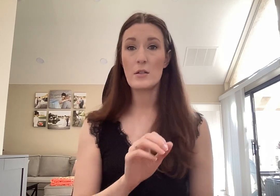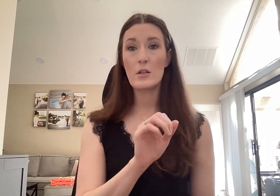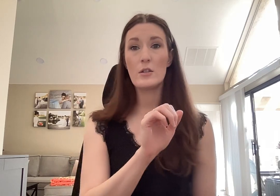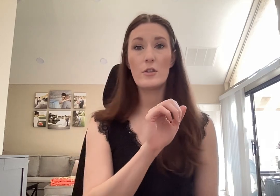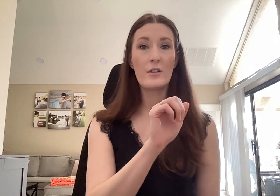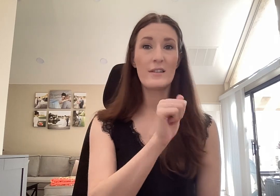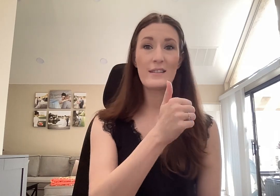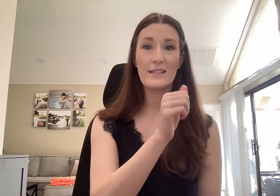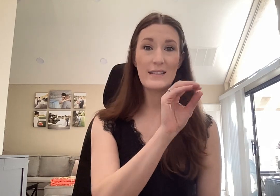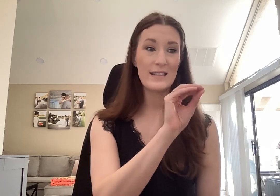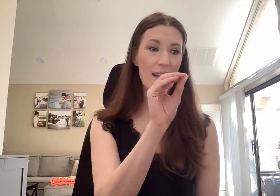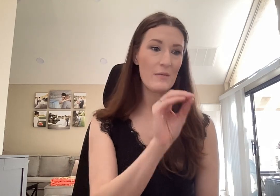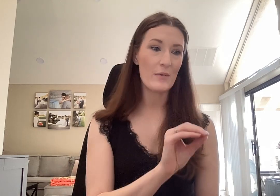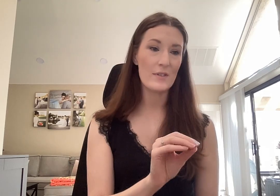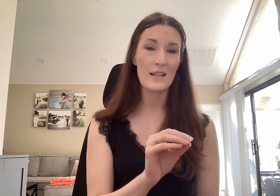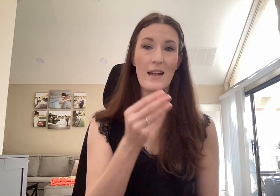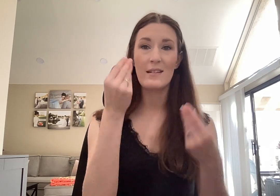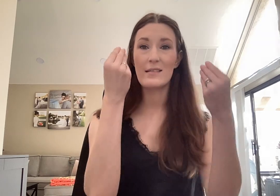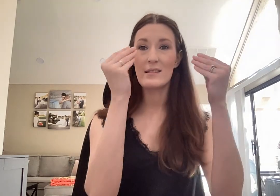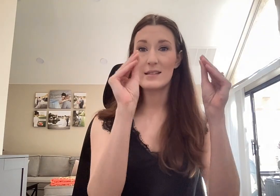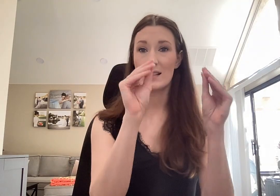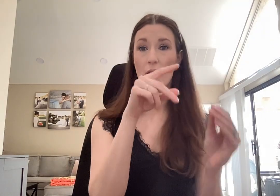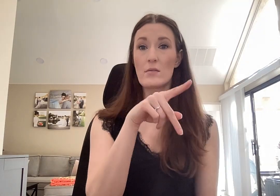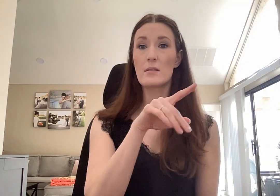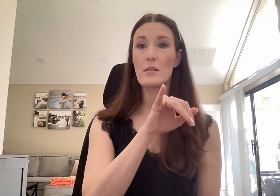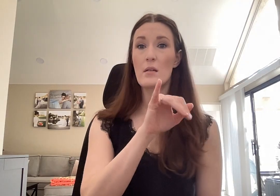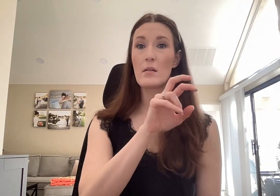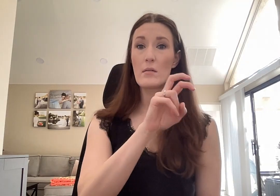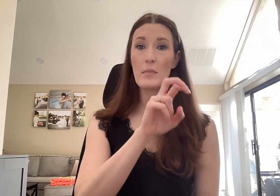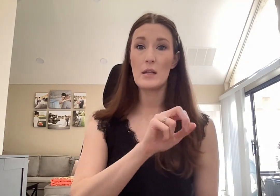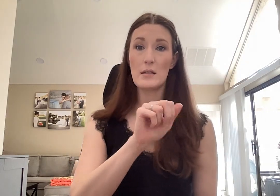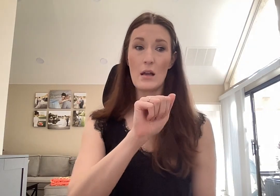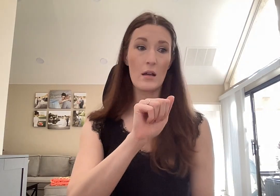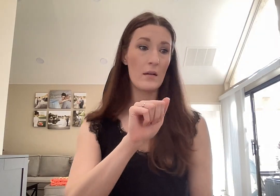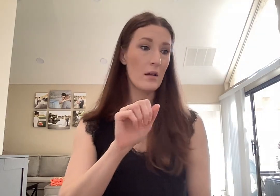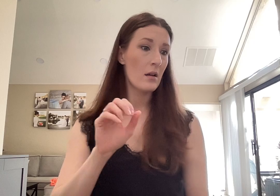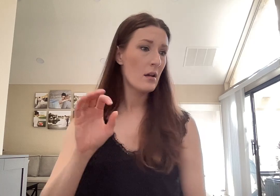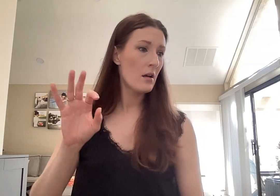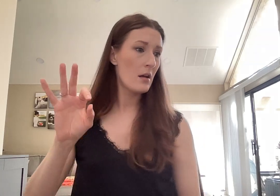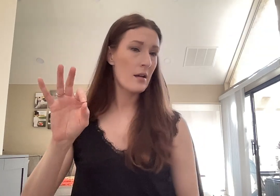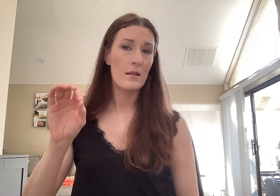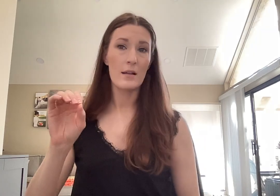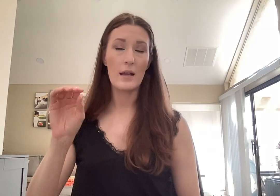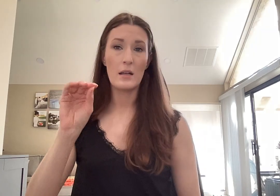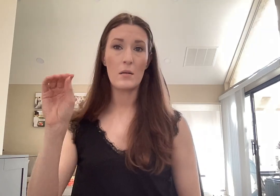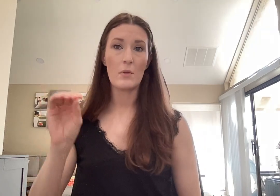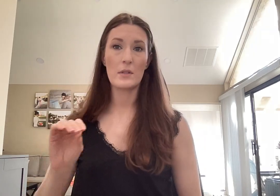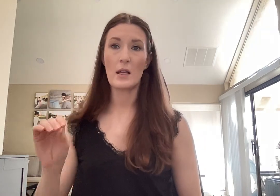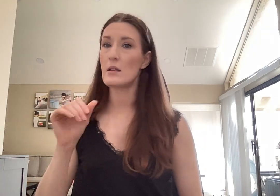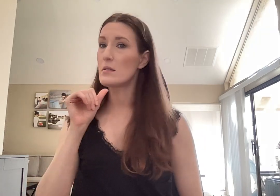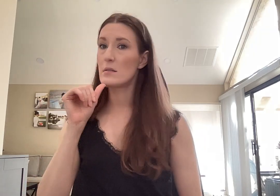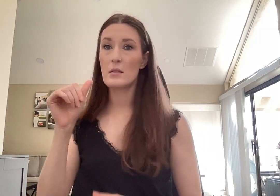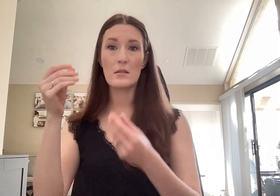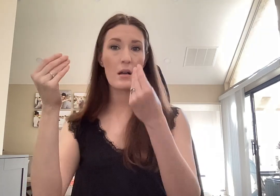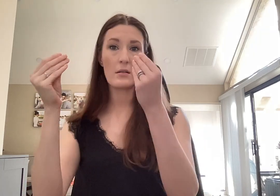percentage. 10% sells pizza. 90% does not